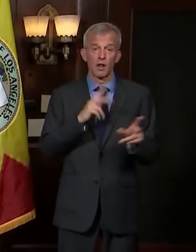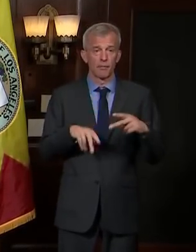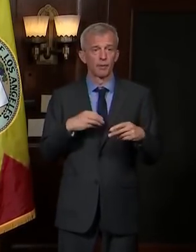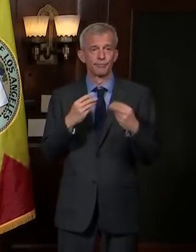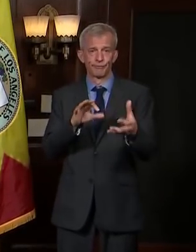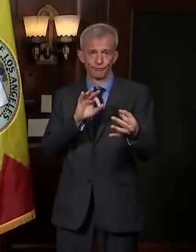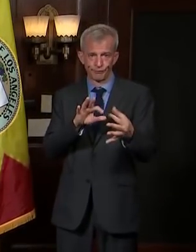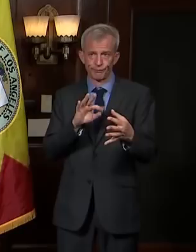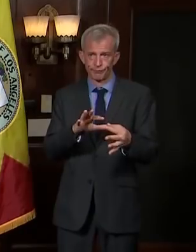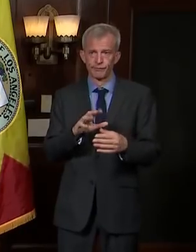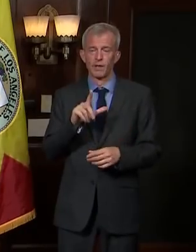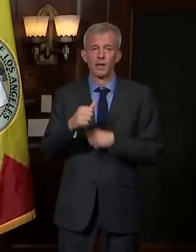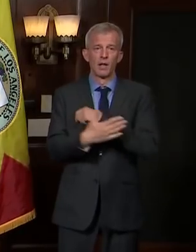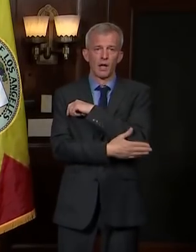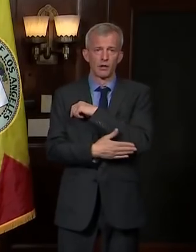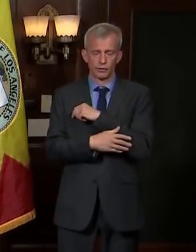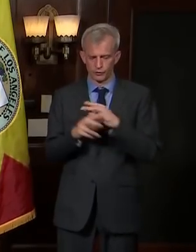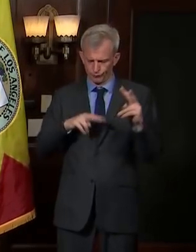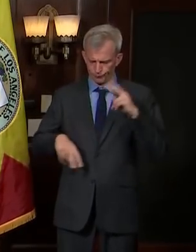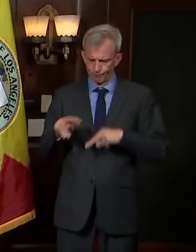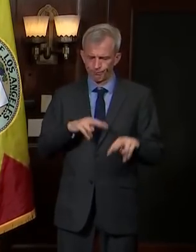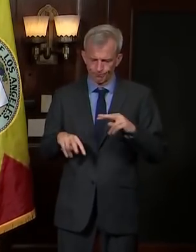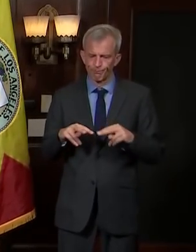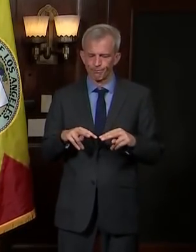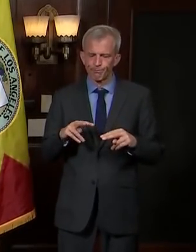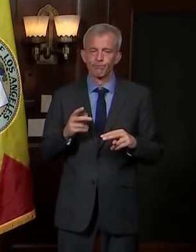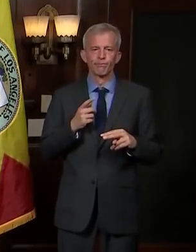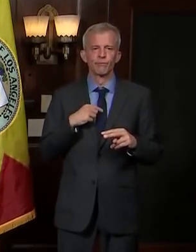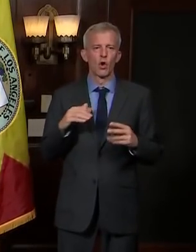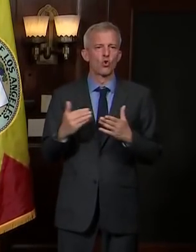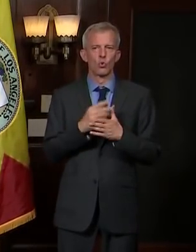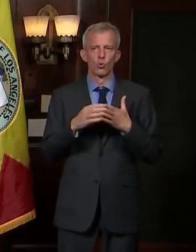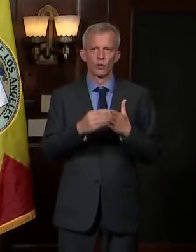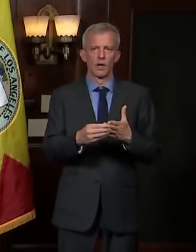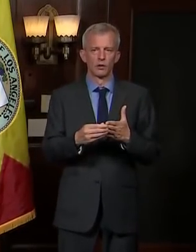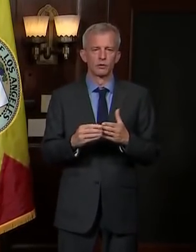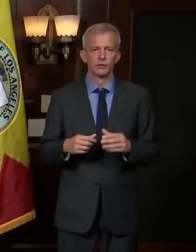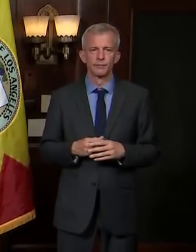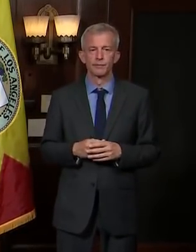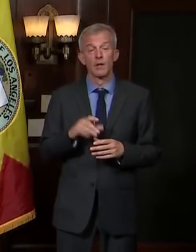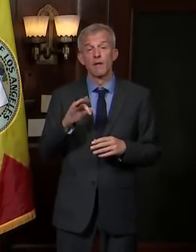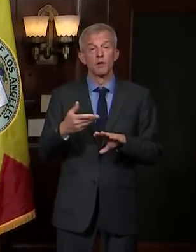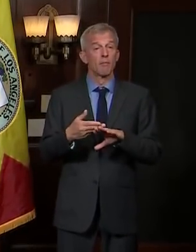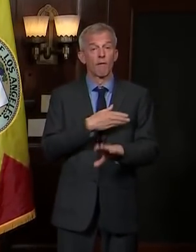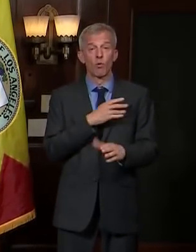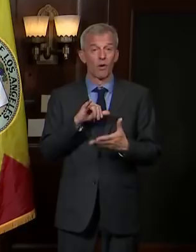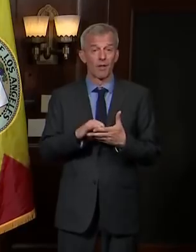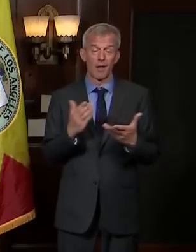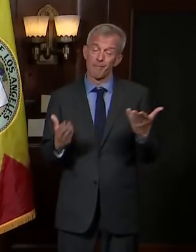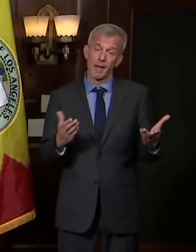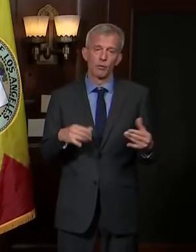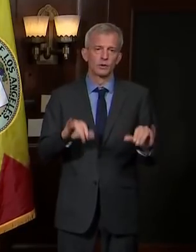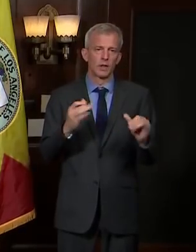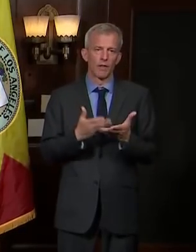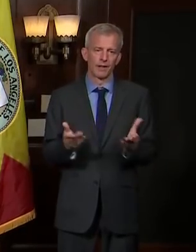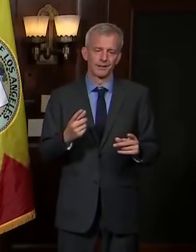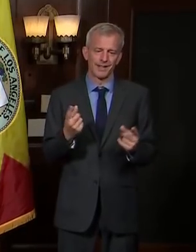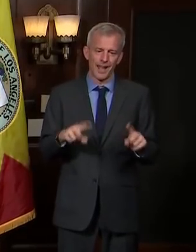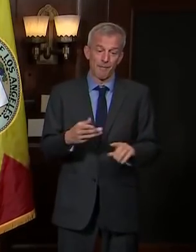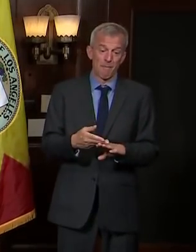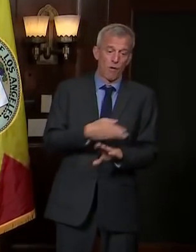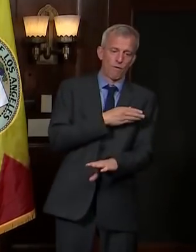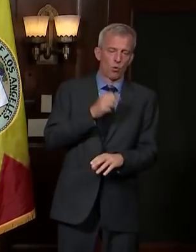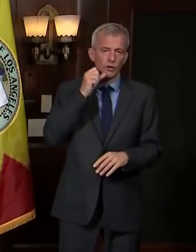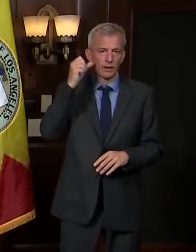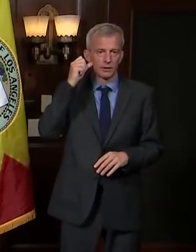they reconsidered. So that guidance went out just yesterday. So if it was before that, perhaps there was still enforcement. Now, there's other enforcement